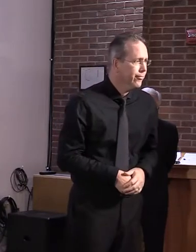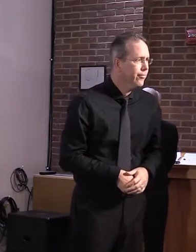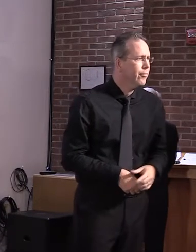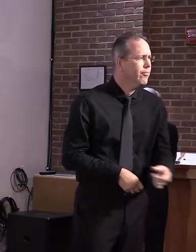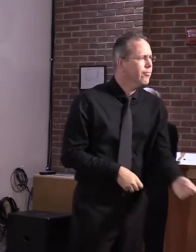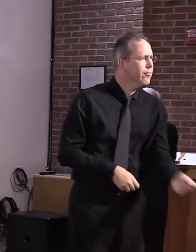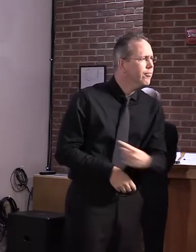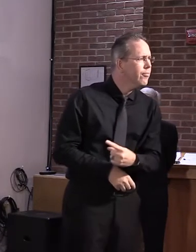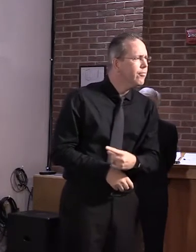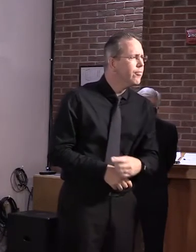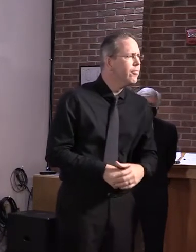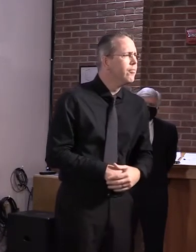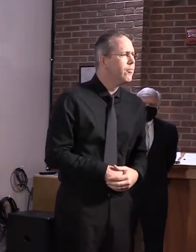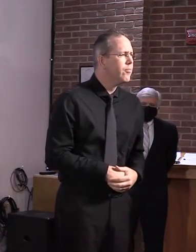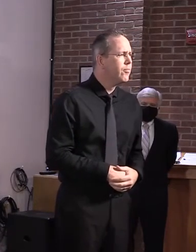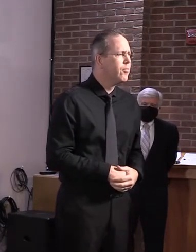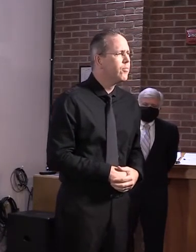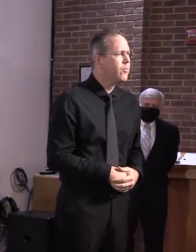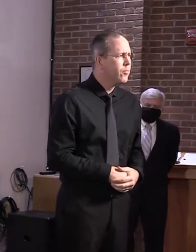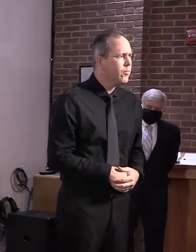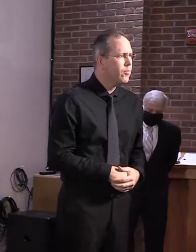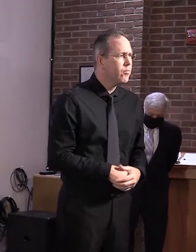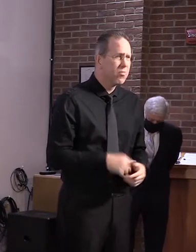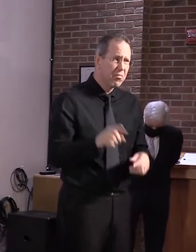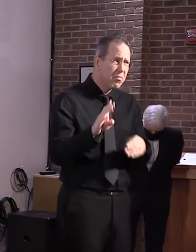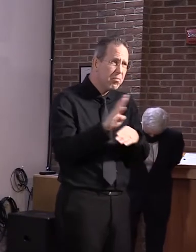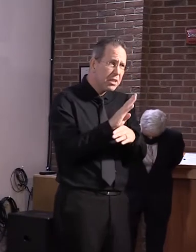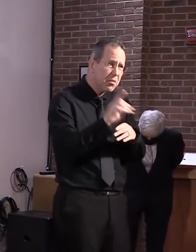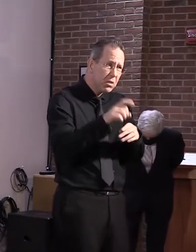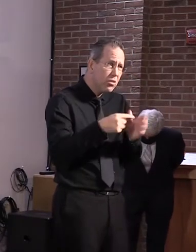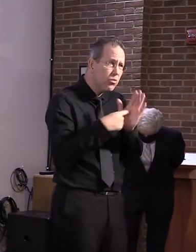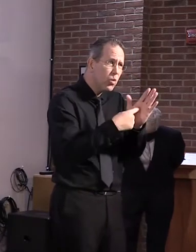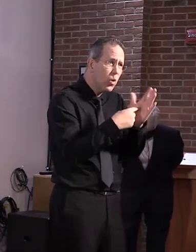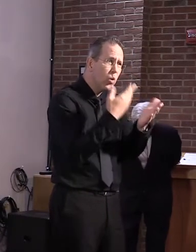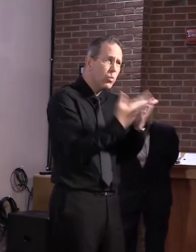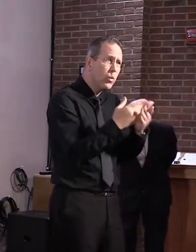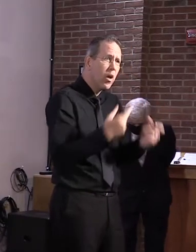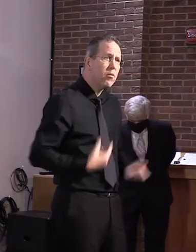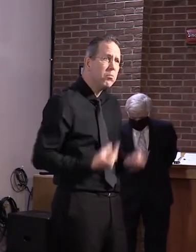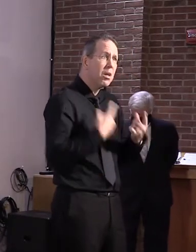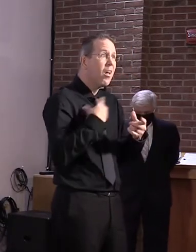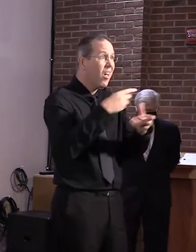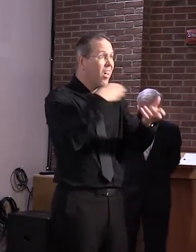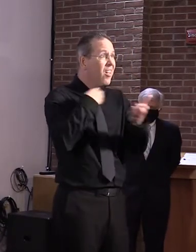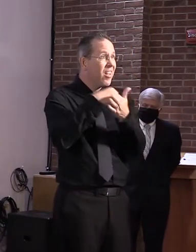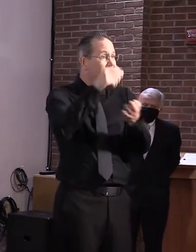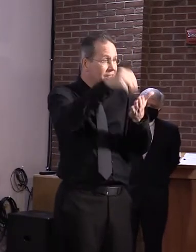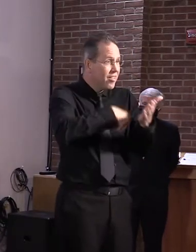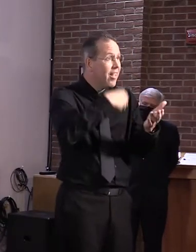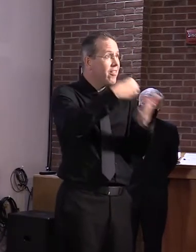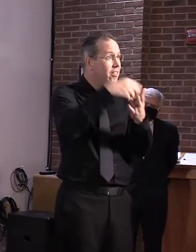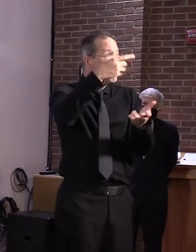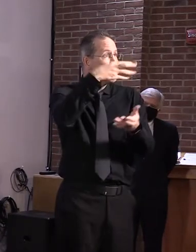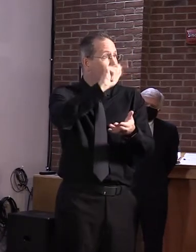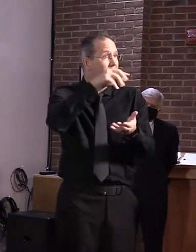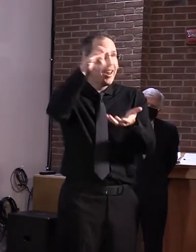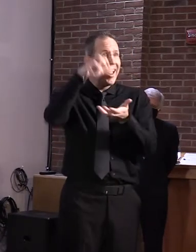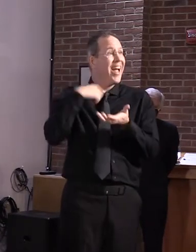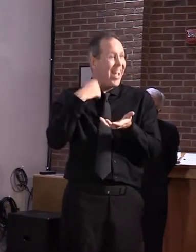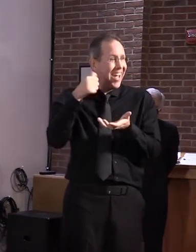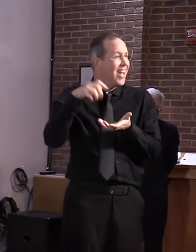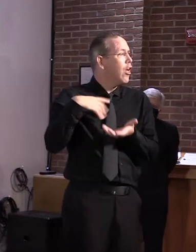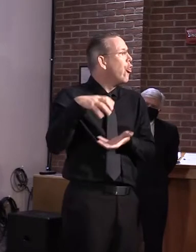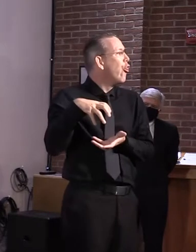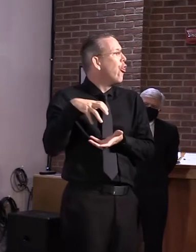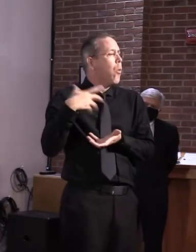those funds instead of funds that they're bringing in the month of July or August? Well, I think what you've outlined,